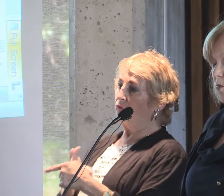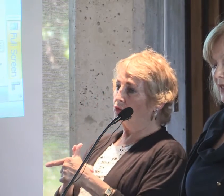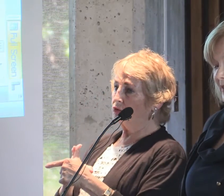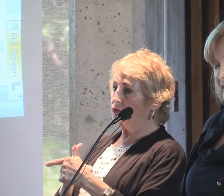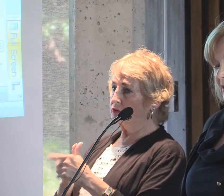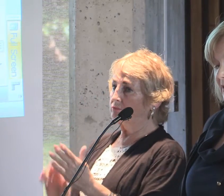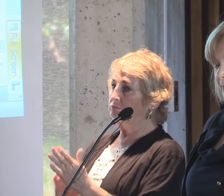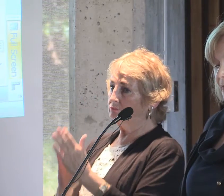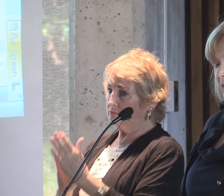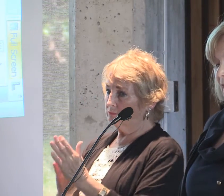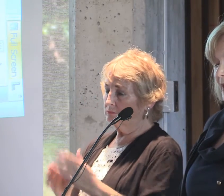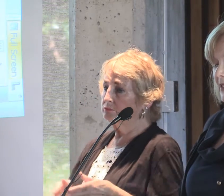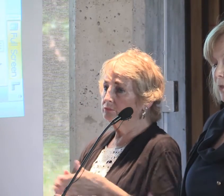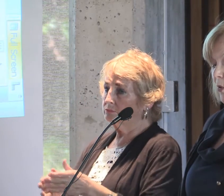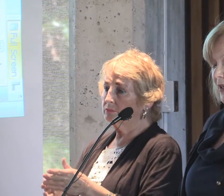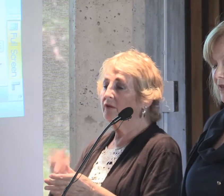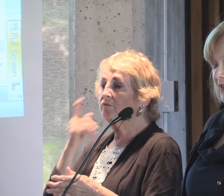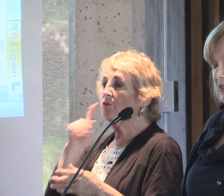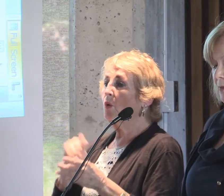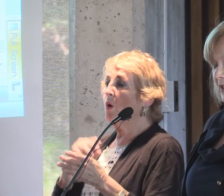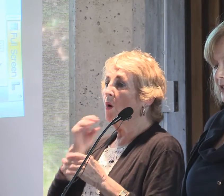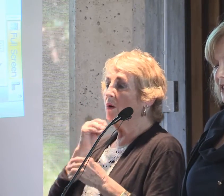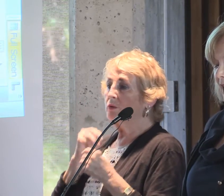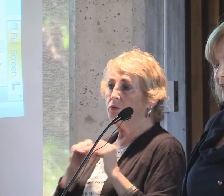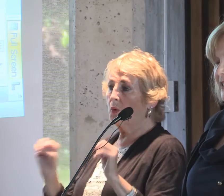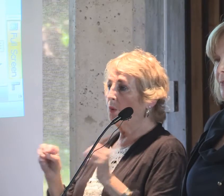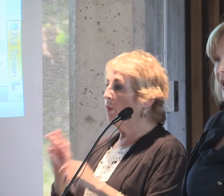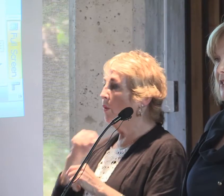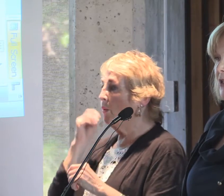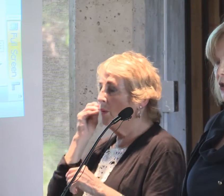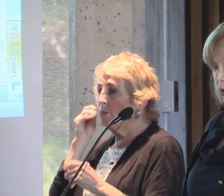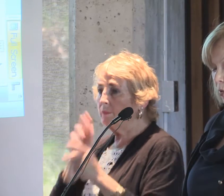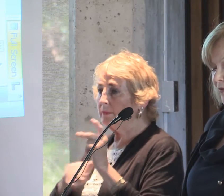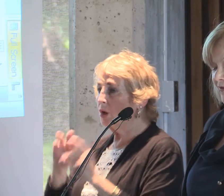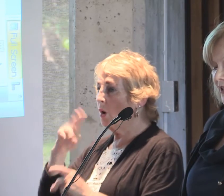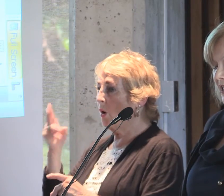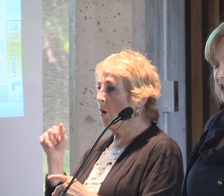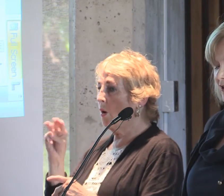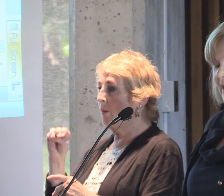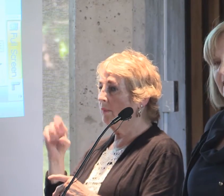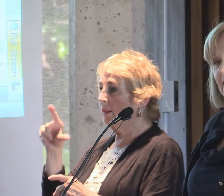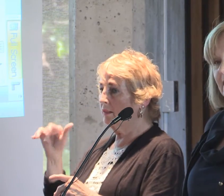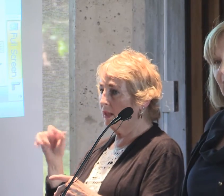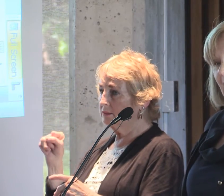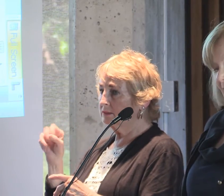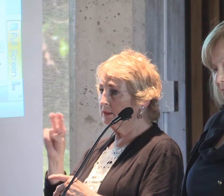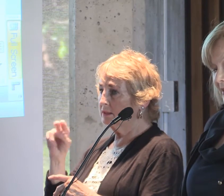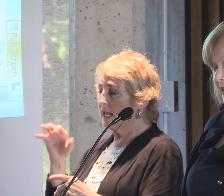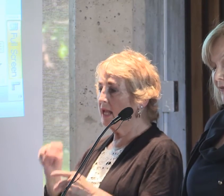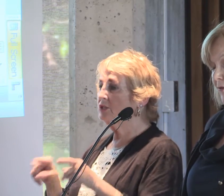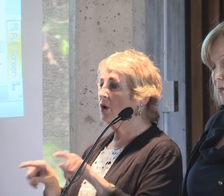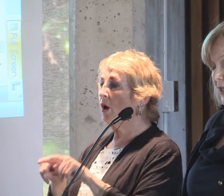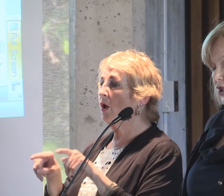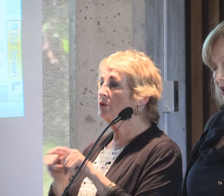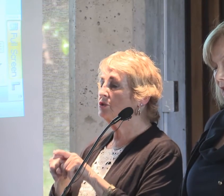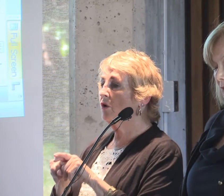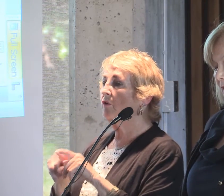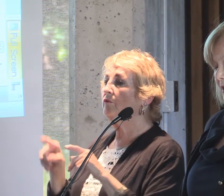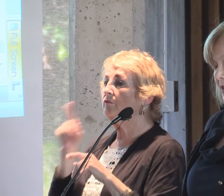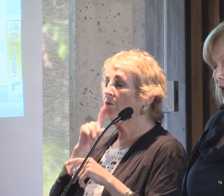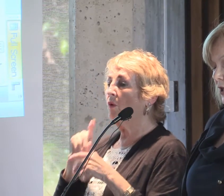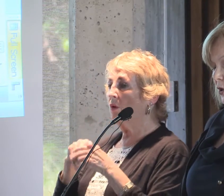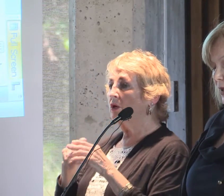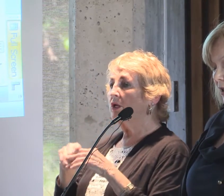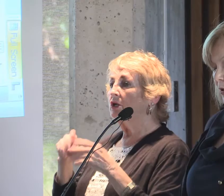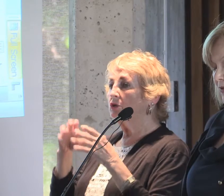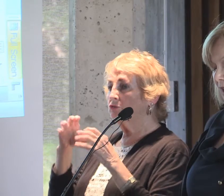to homelessness and exploring the feasibility of expanding toll-free crisis and information